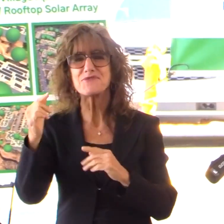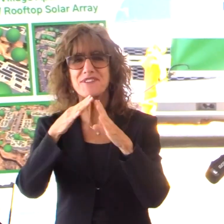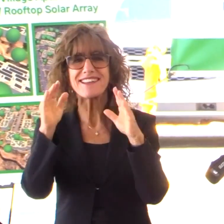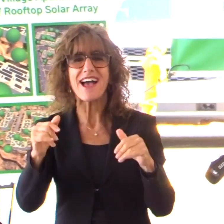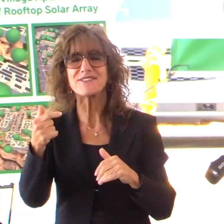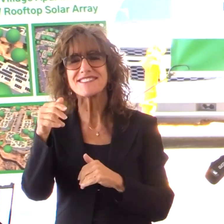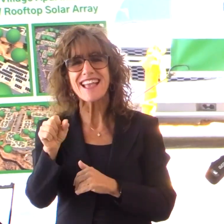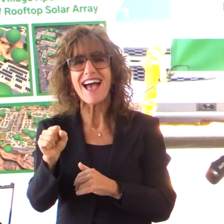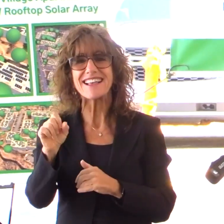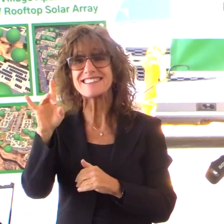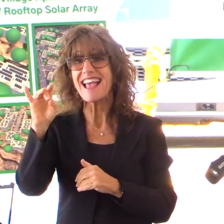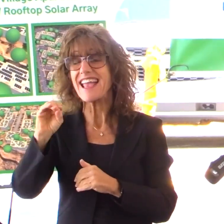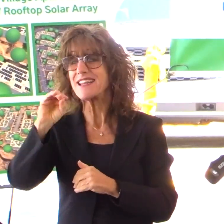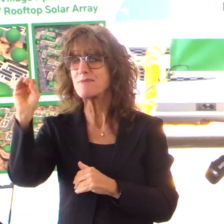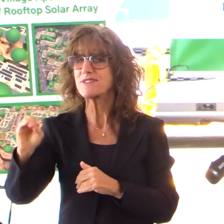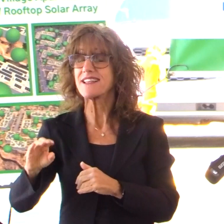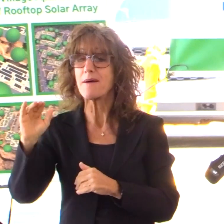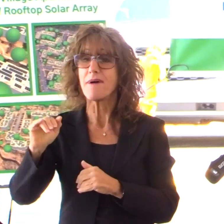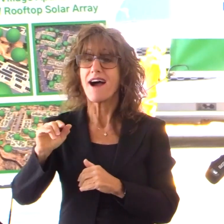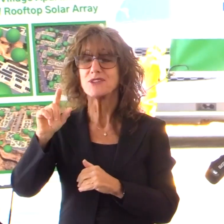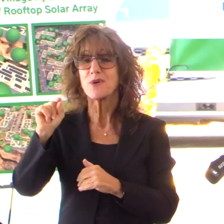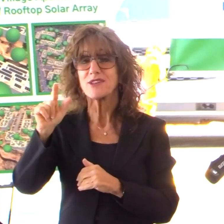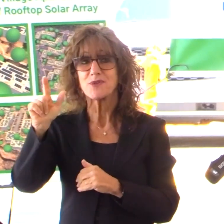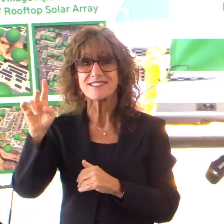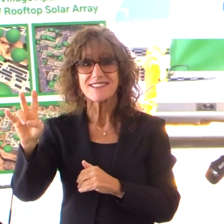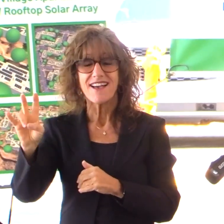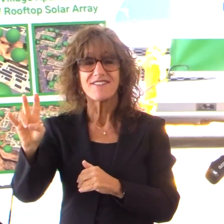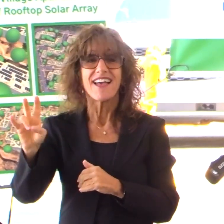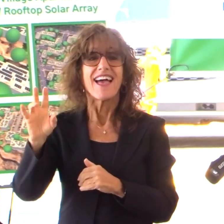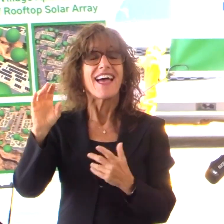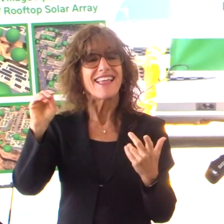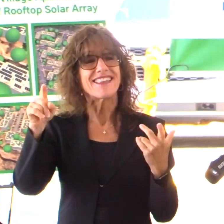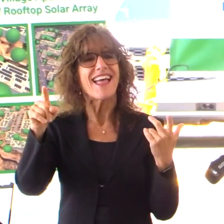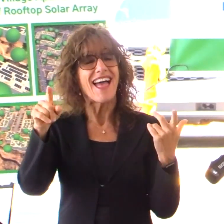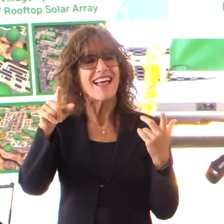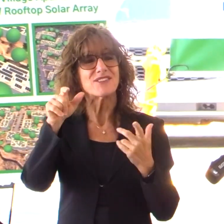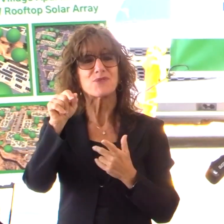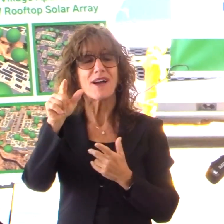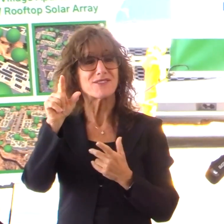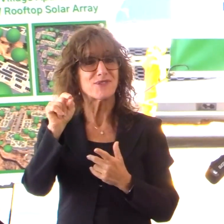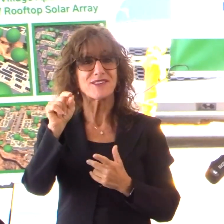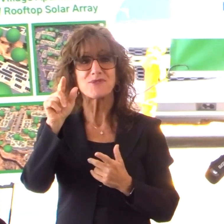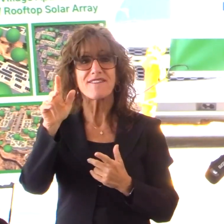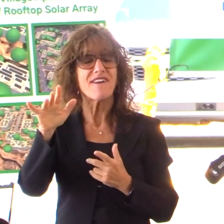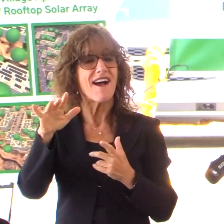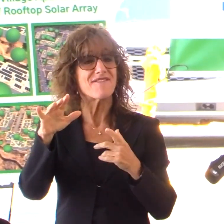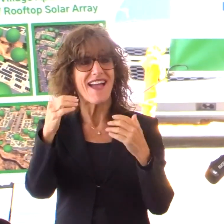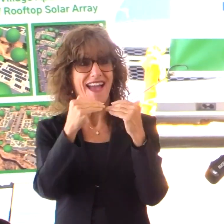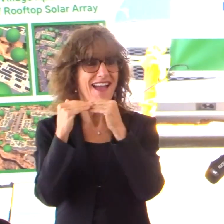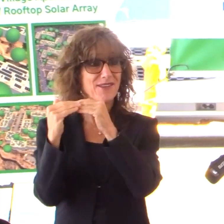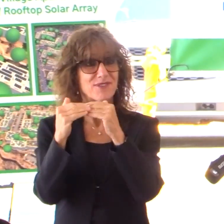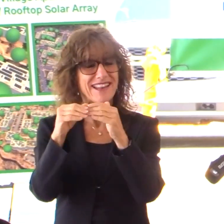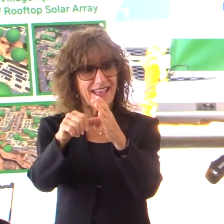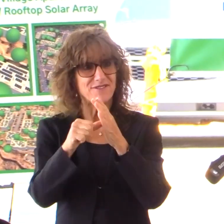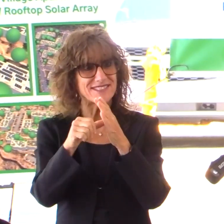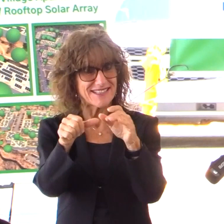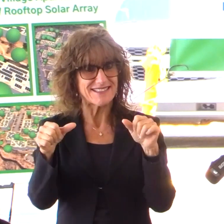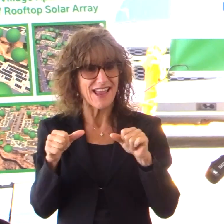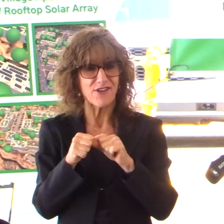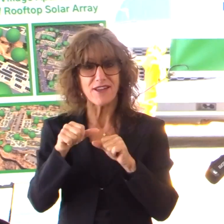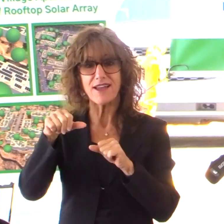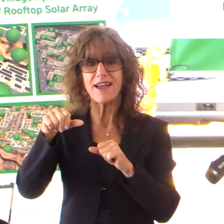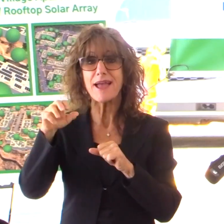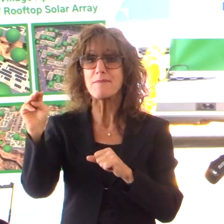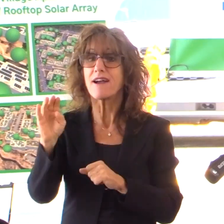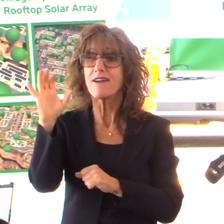gases 80% by 27 and 100% by 2035. It's in an equity emphasis area in the county, which is important.